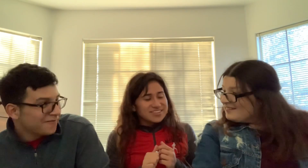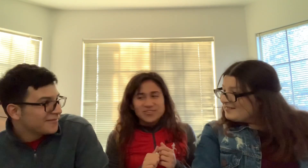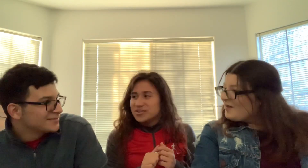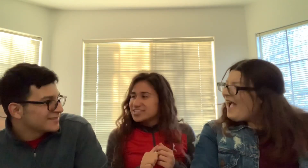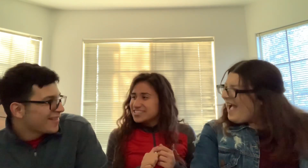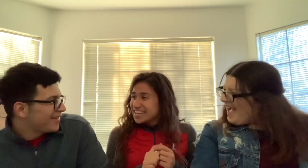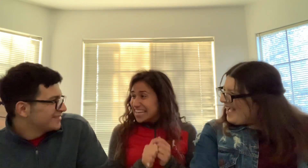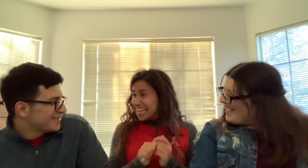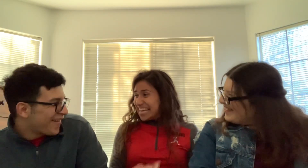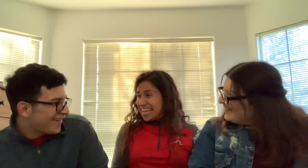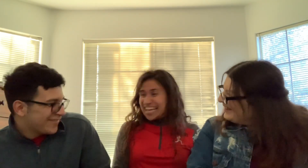Where is she?